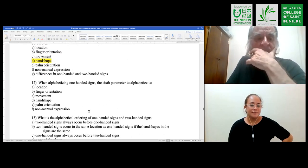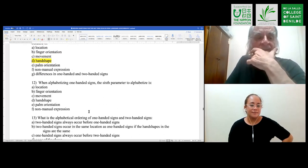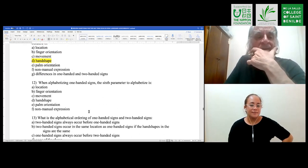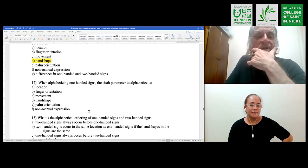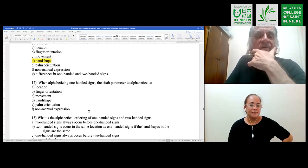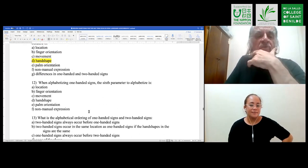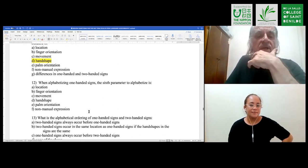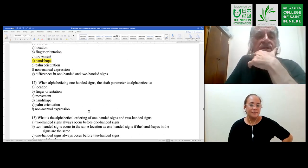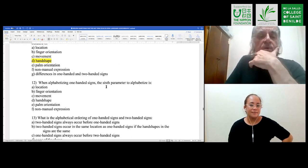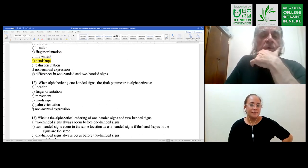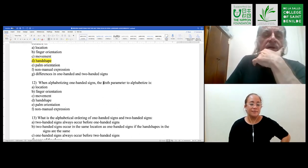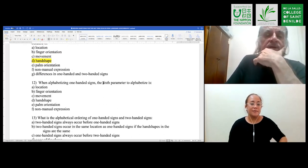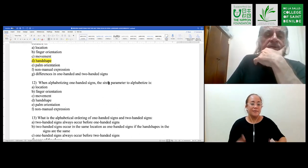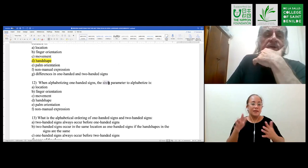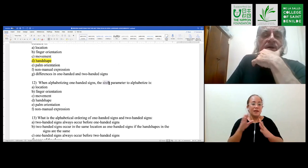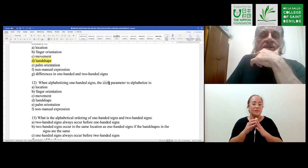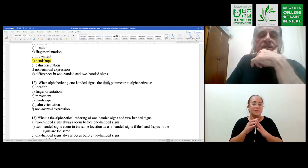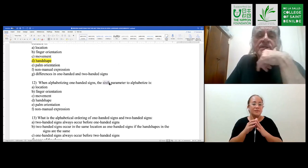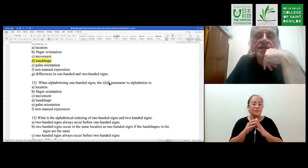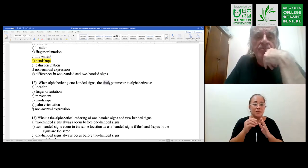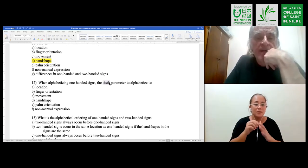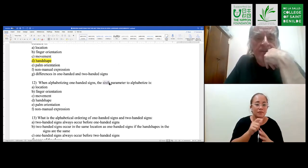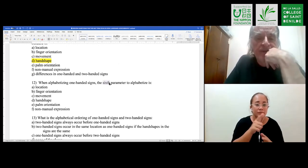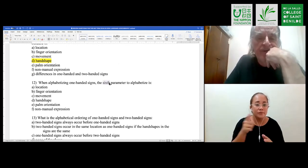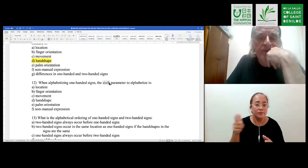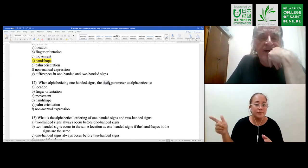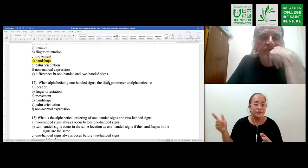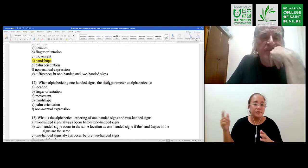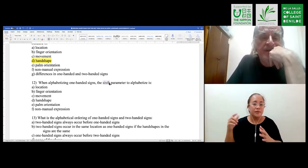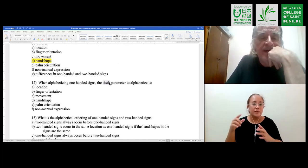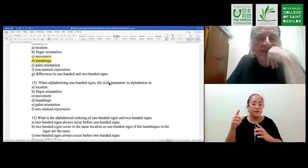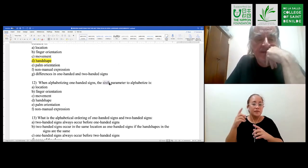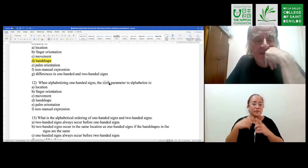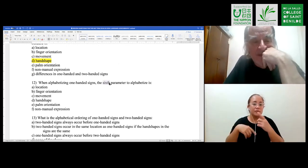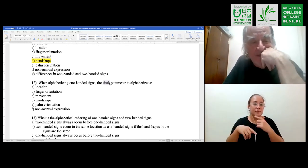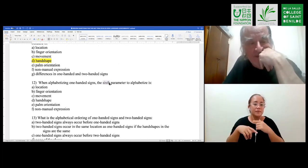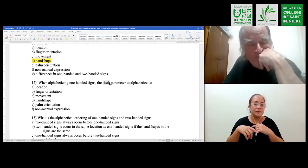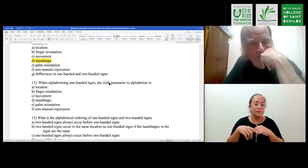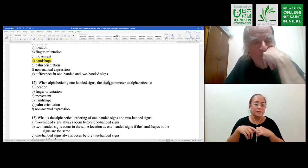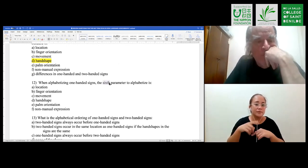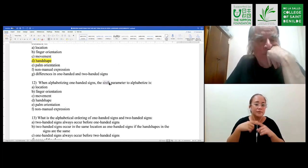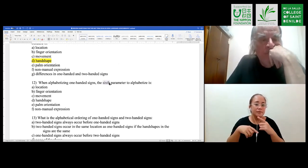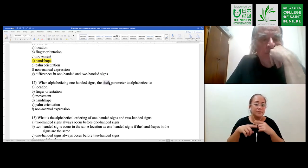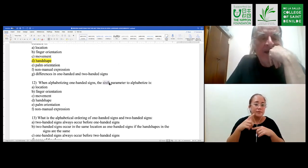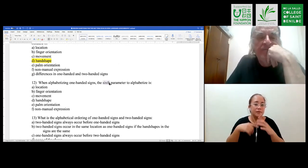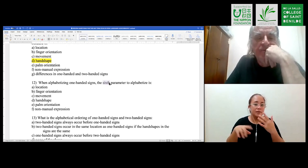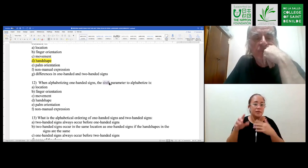Okay, when alphabetizing one-handed signs, the sixth parameter to alphabetize is after F.